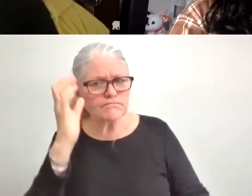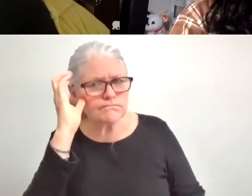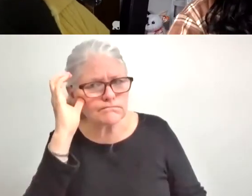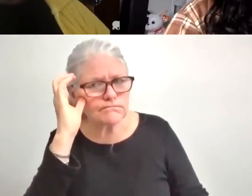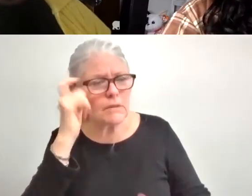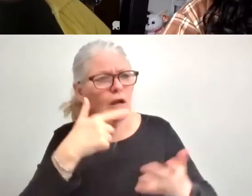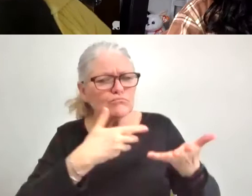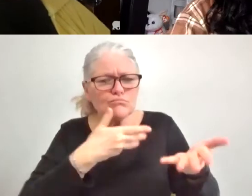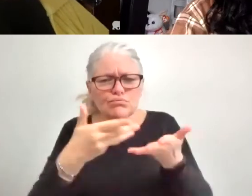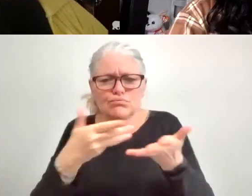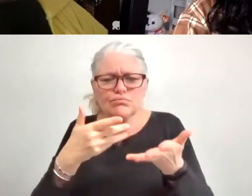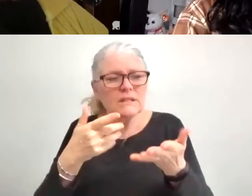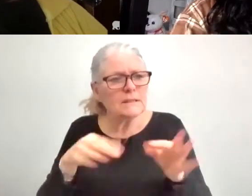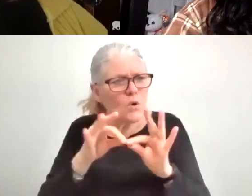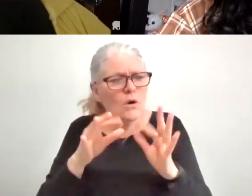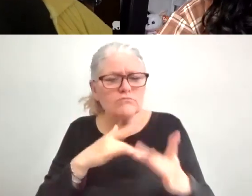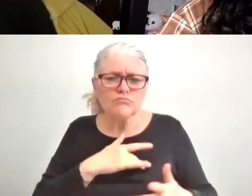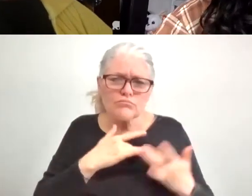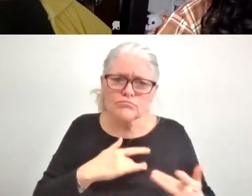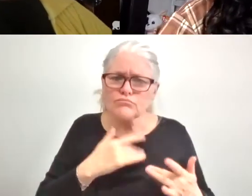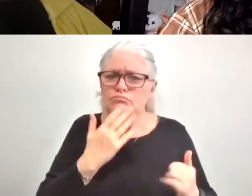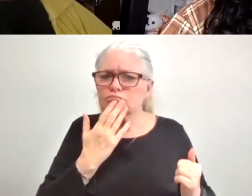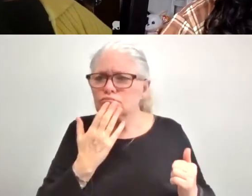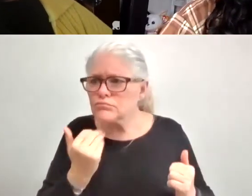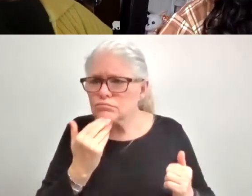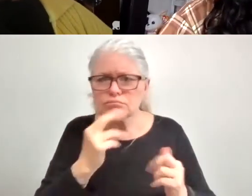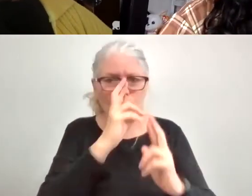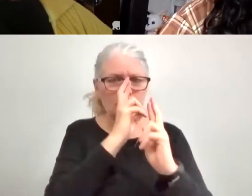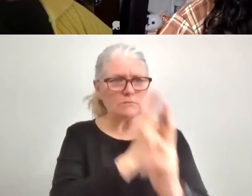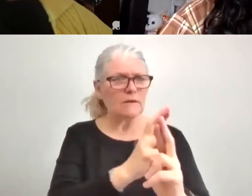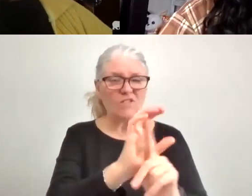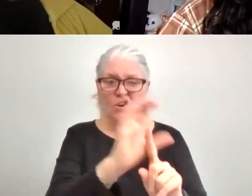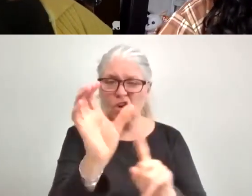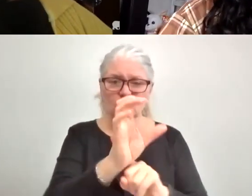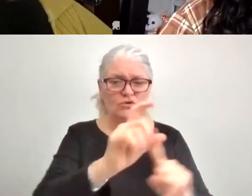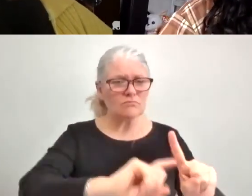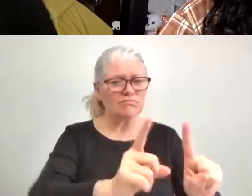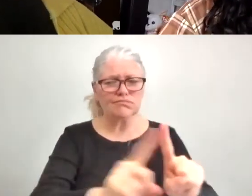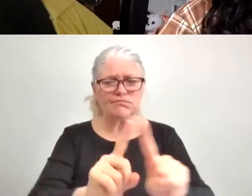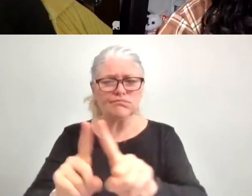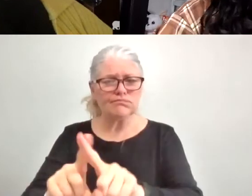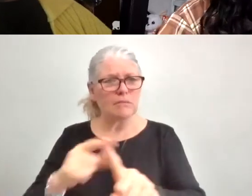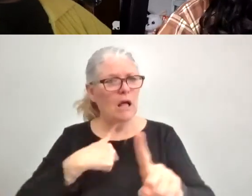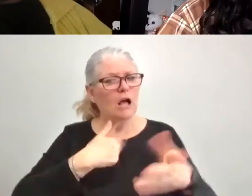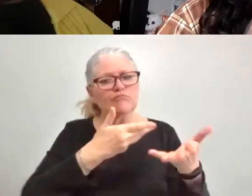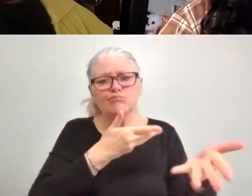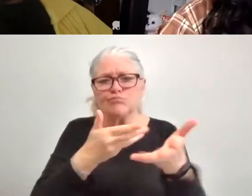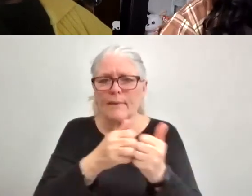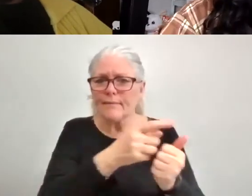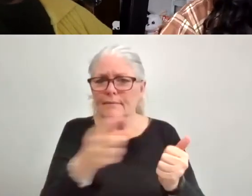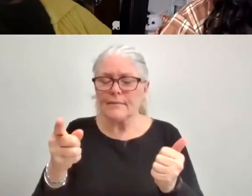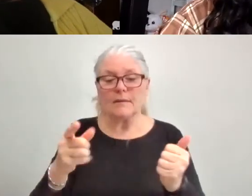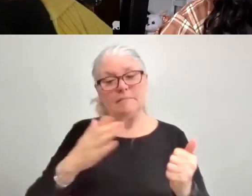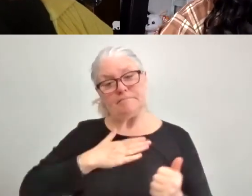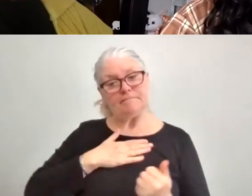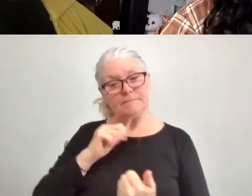with compassion and respect for the different cultures and peoples that I'm interacting with. That's kind of how I approach